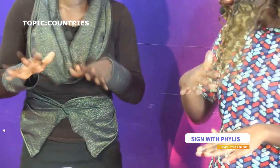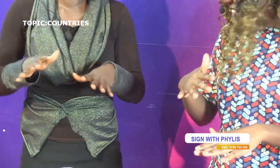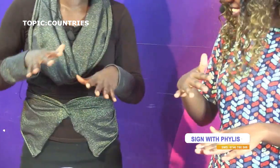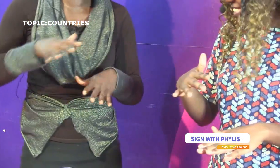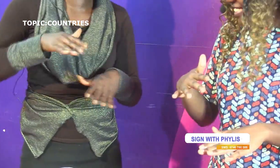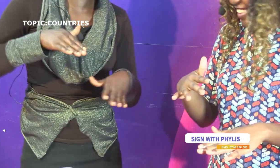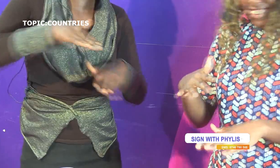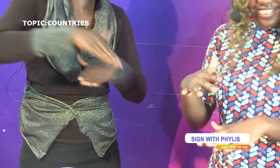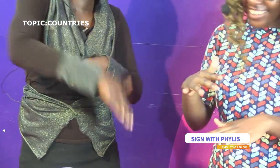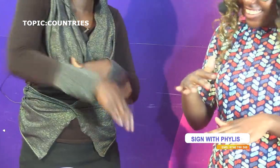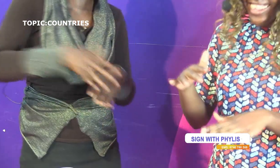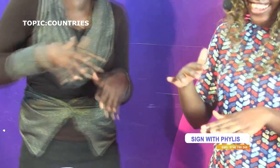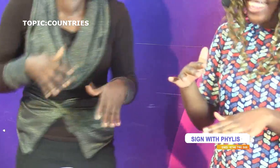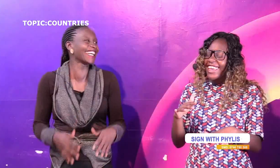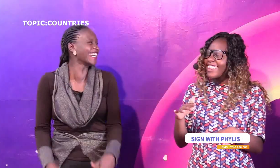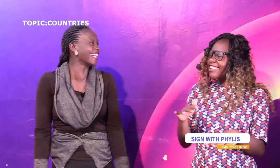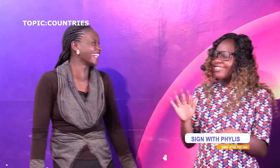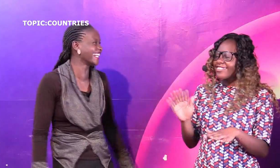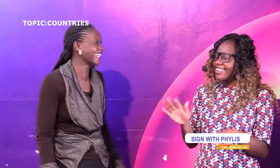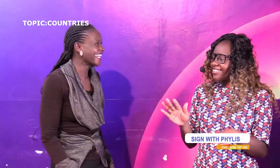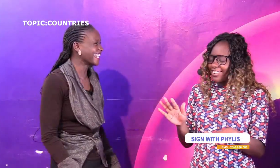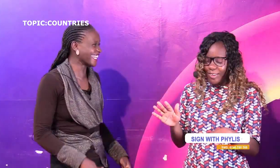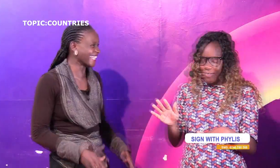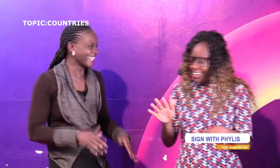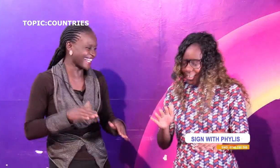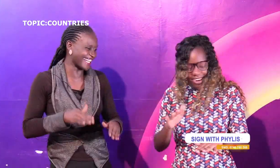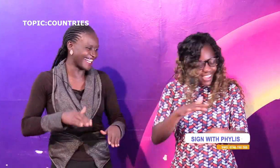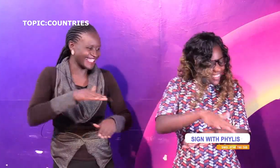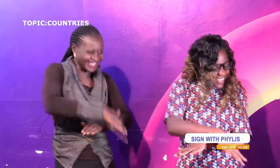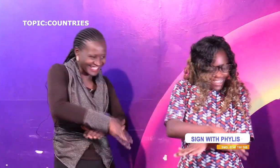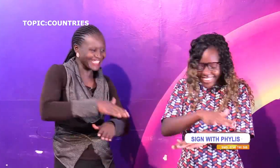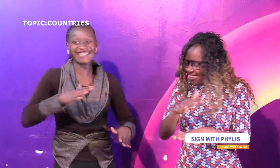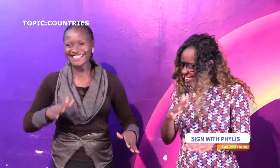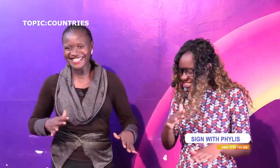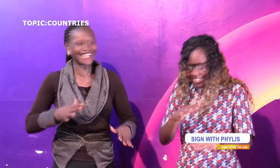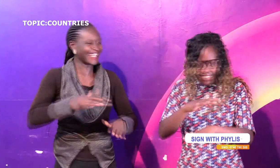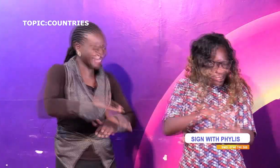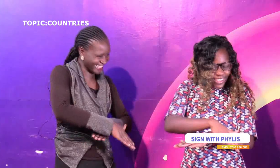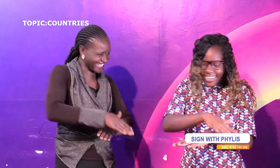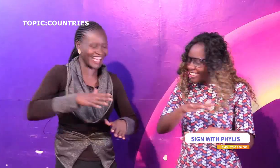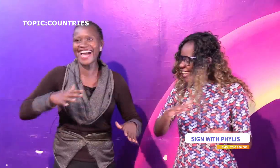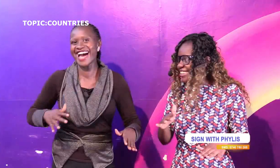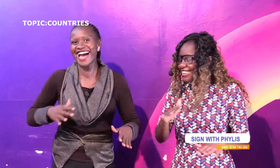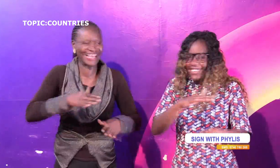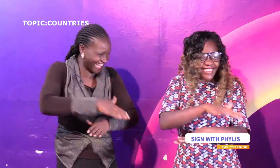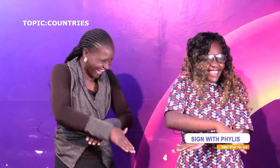dancing. Actually, that was what was on my mind. I'm like, this is we can dance to